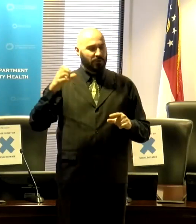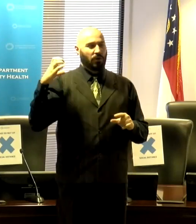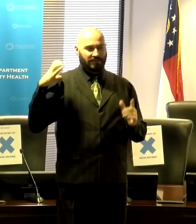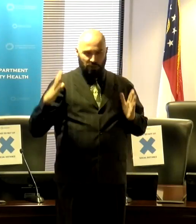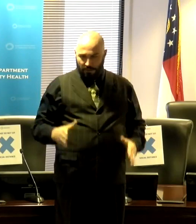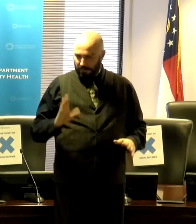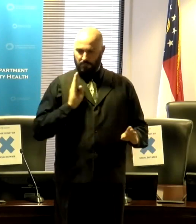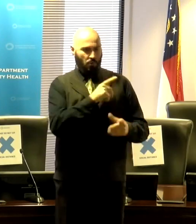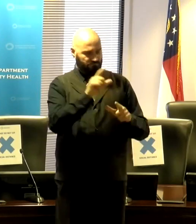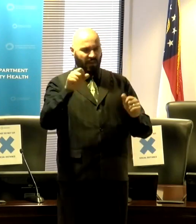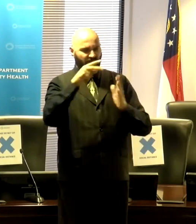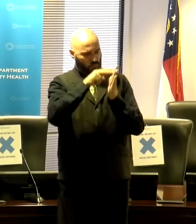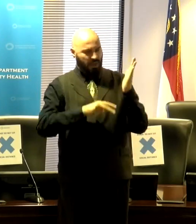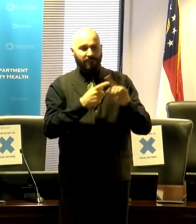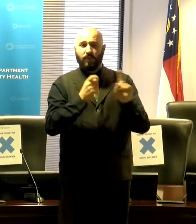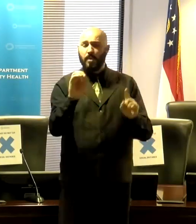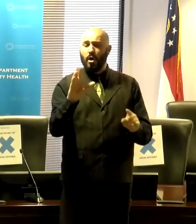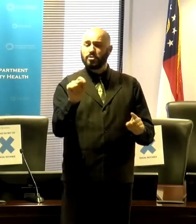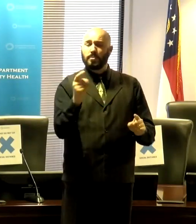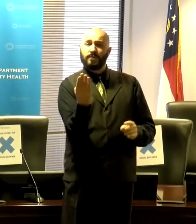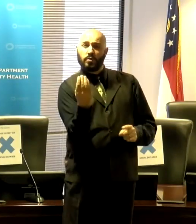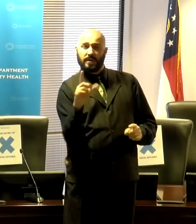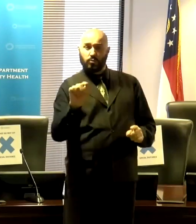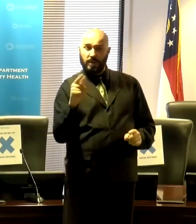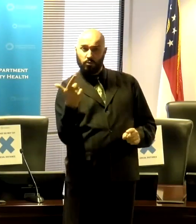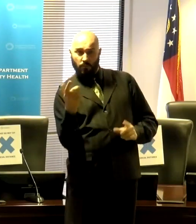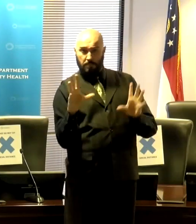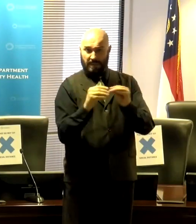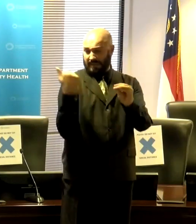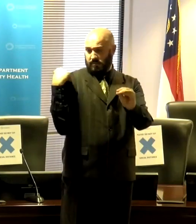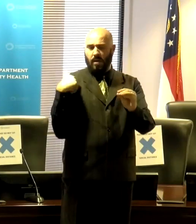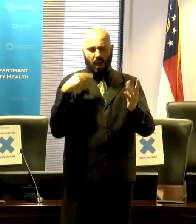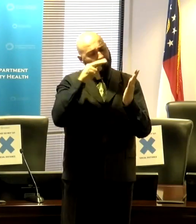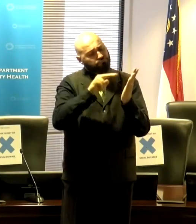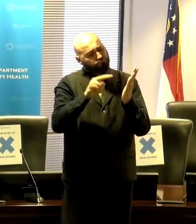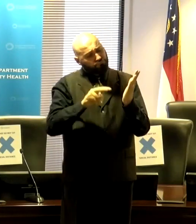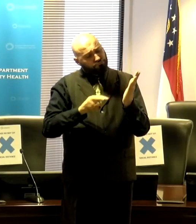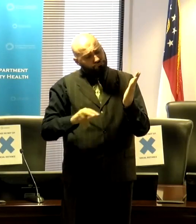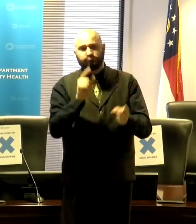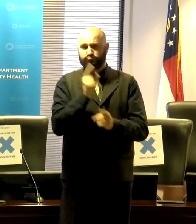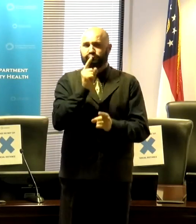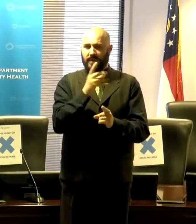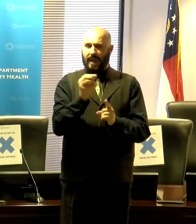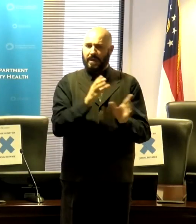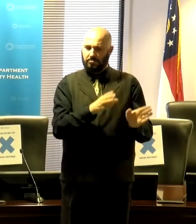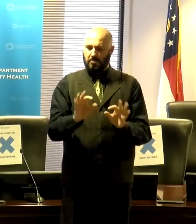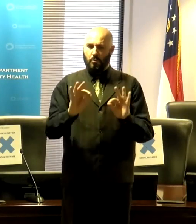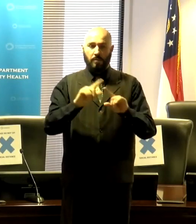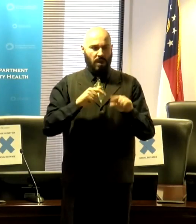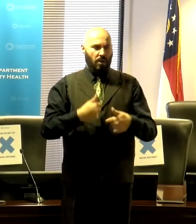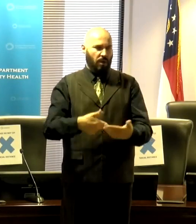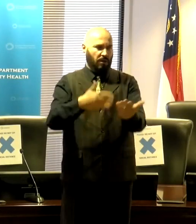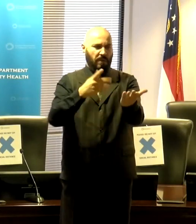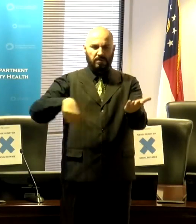the board meeting minutes for October 14th, 2021. I found them to be correct and in order, and I recommend approval for the October